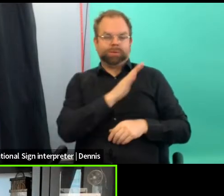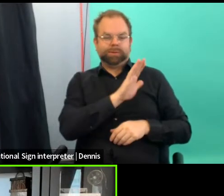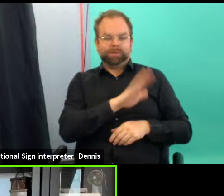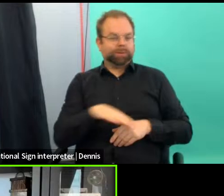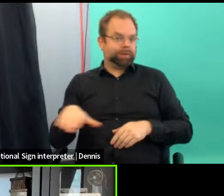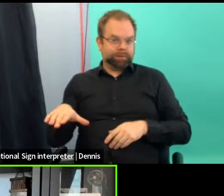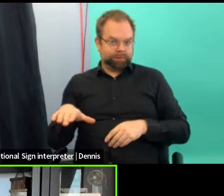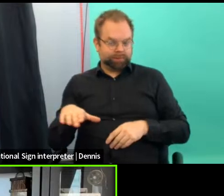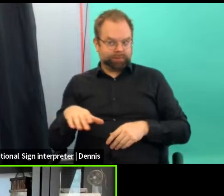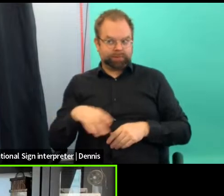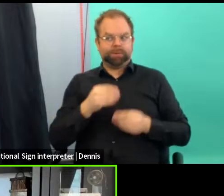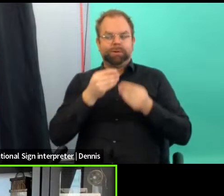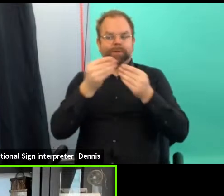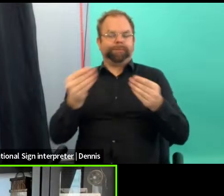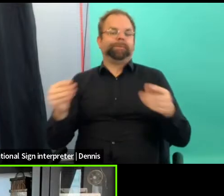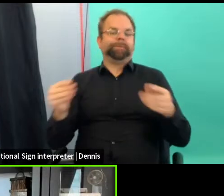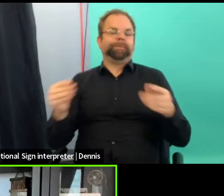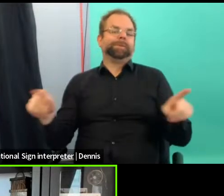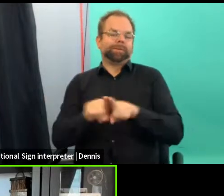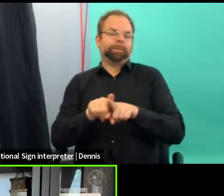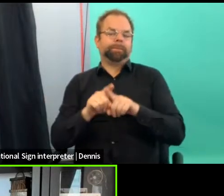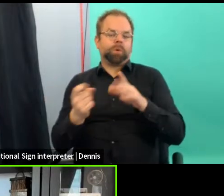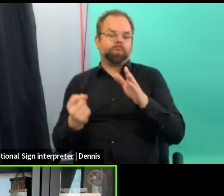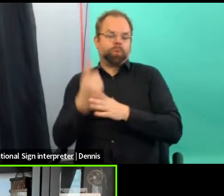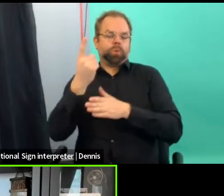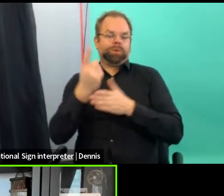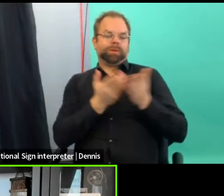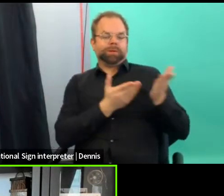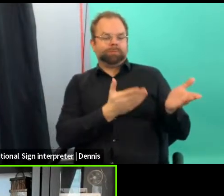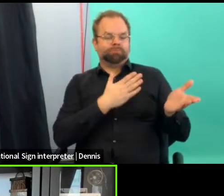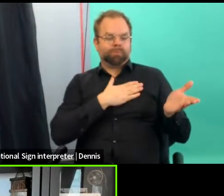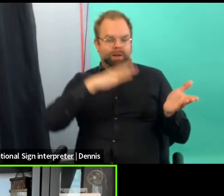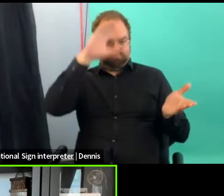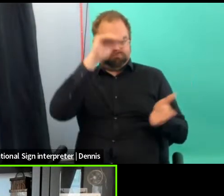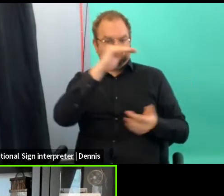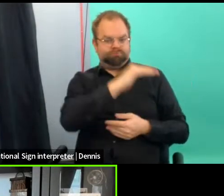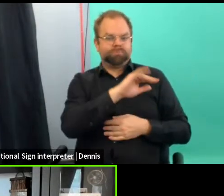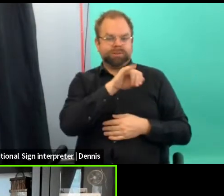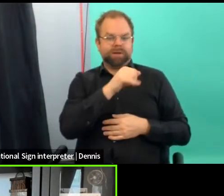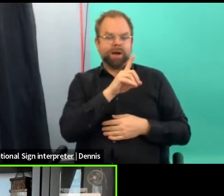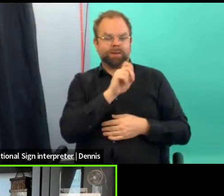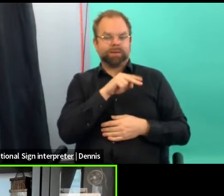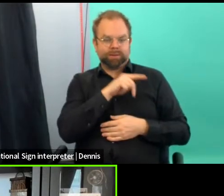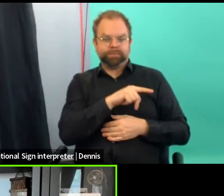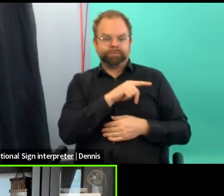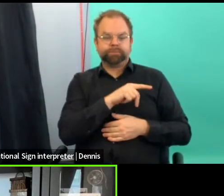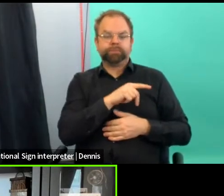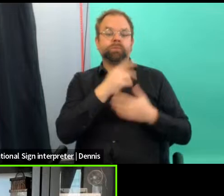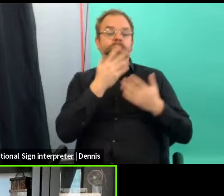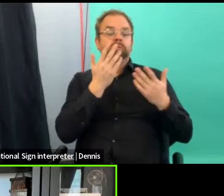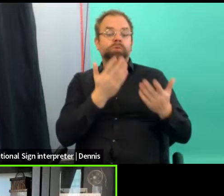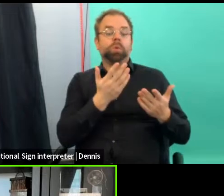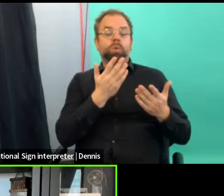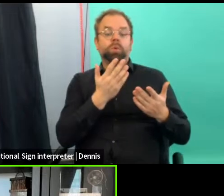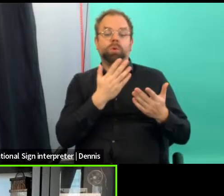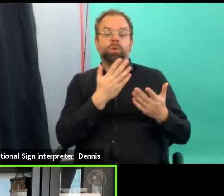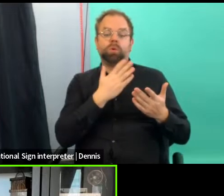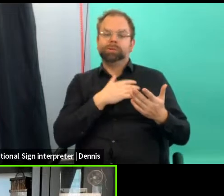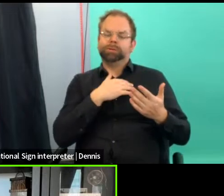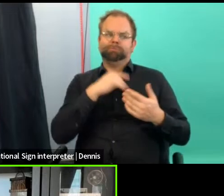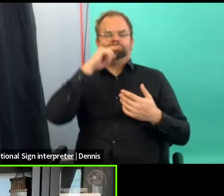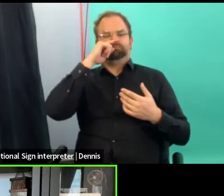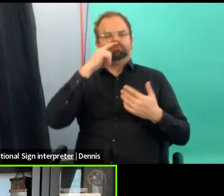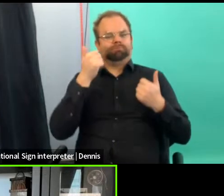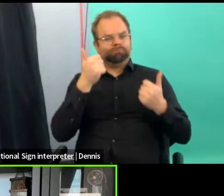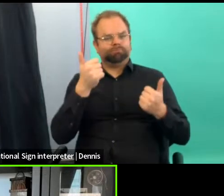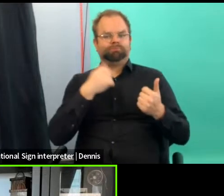today with all of you and to listen to the other presentations. I've got a lot of friends on this call who I've seen lately as we've been working on this very issue